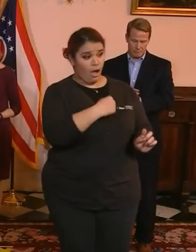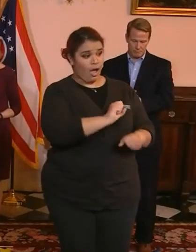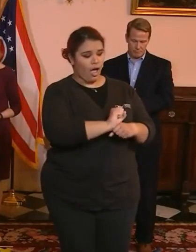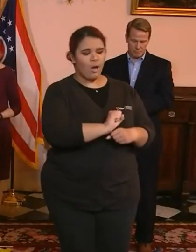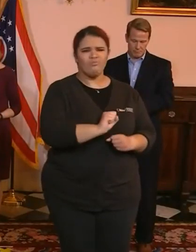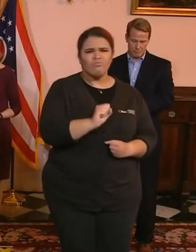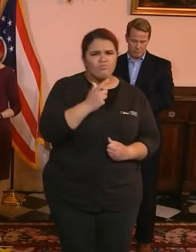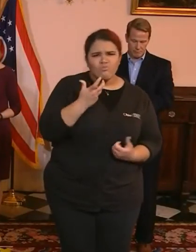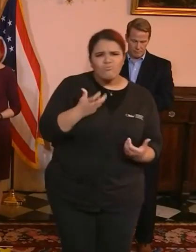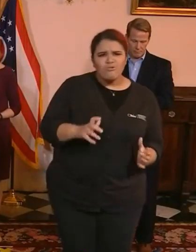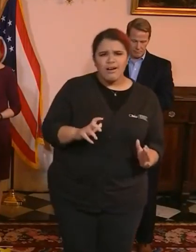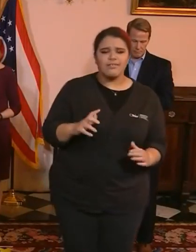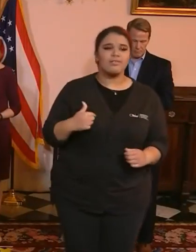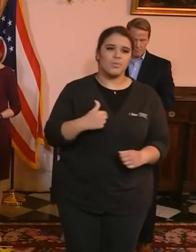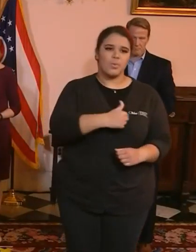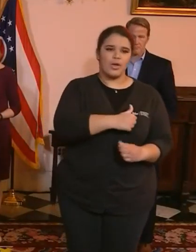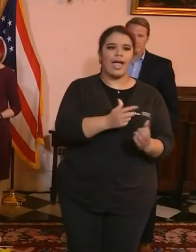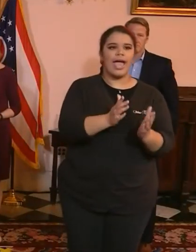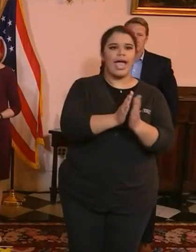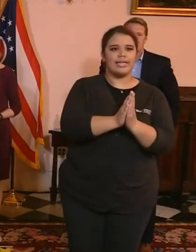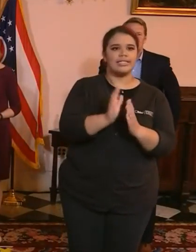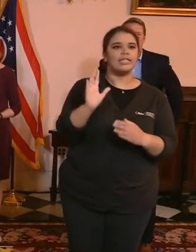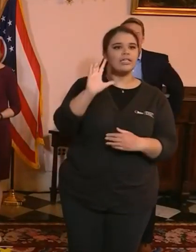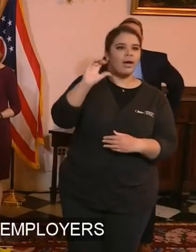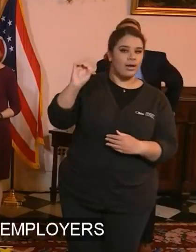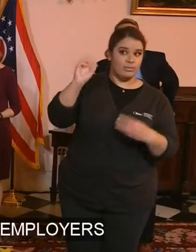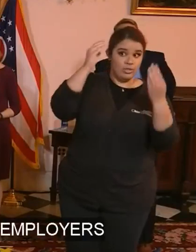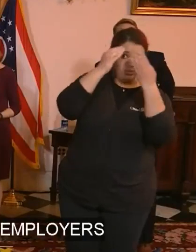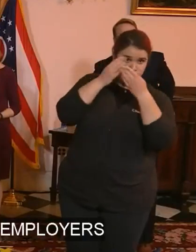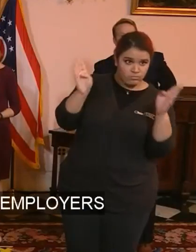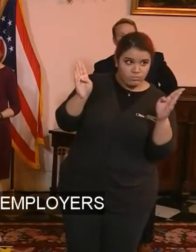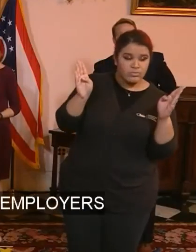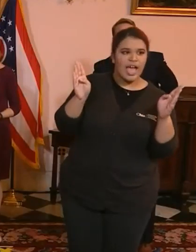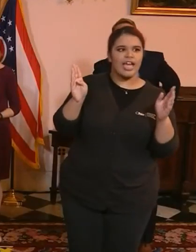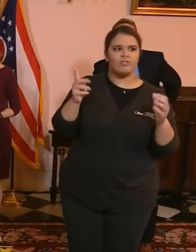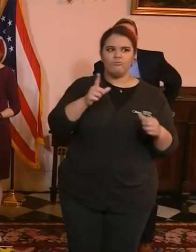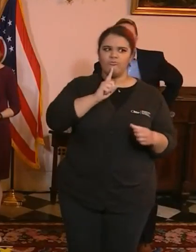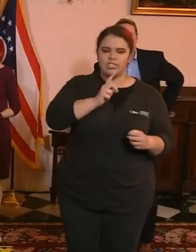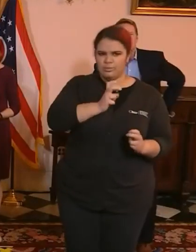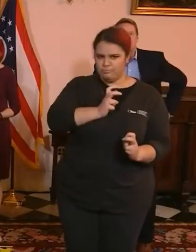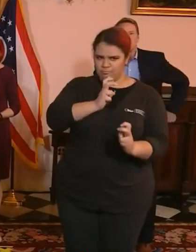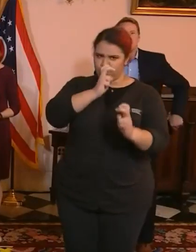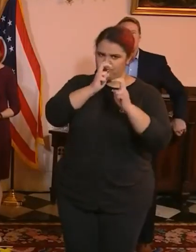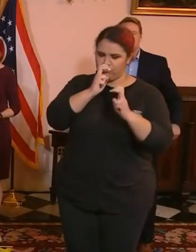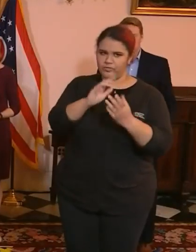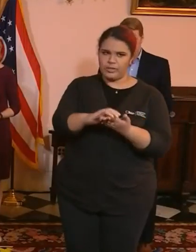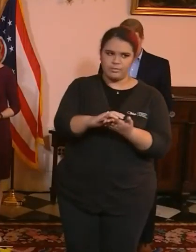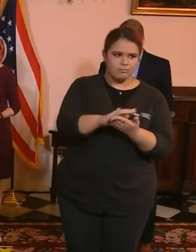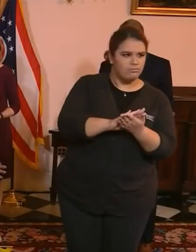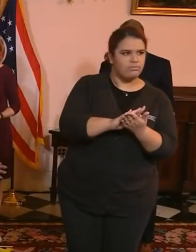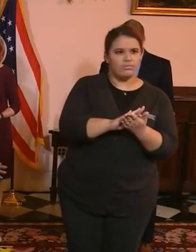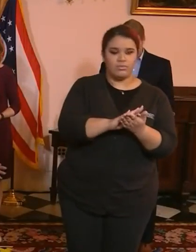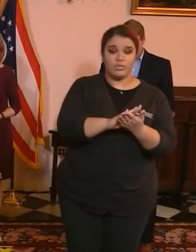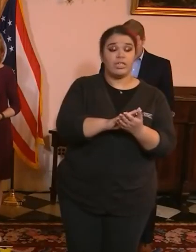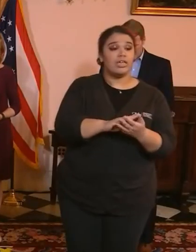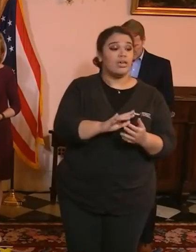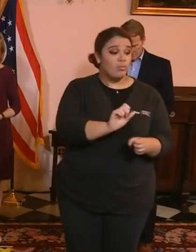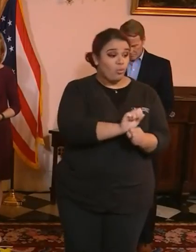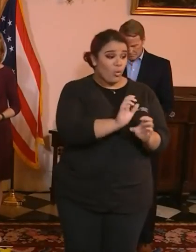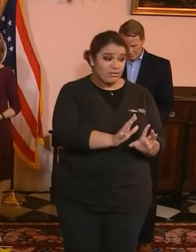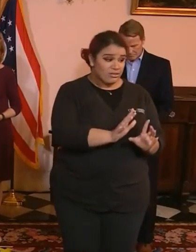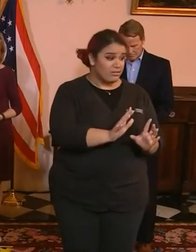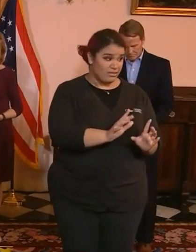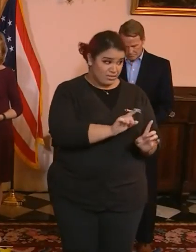just asking them to be very, very aggressive. We're asking the employees to protect yourself and protect others. If you're sick, do not